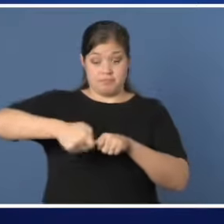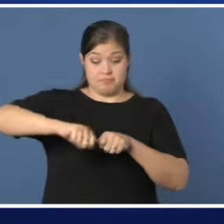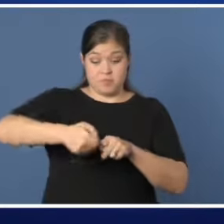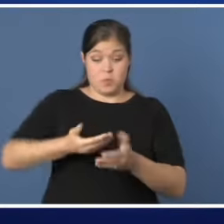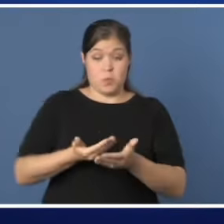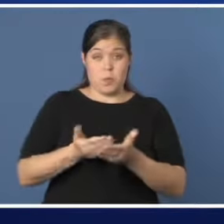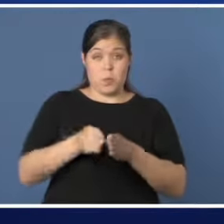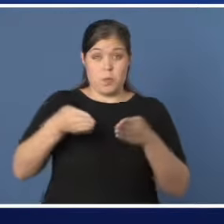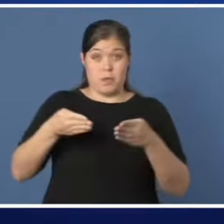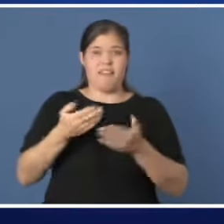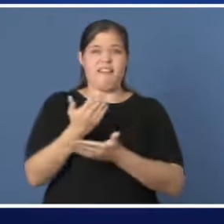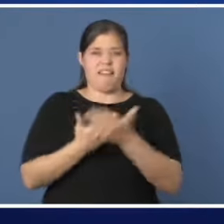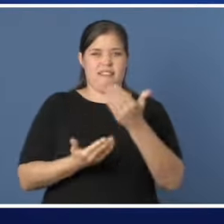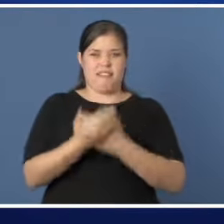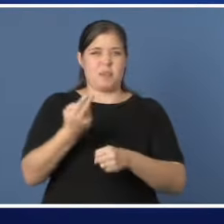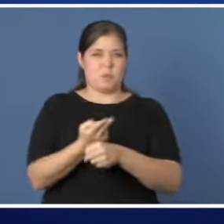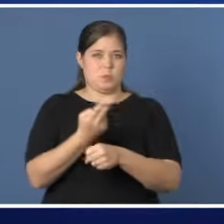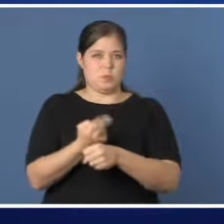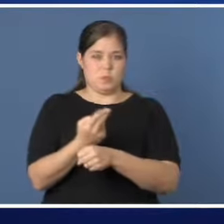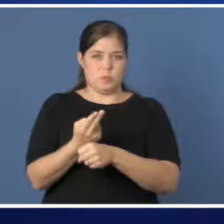Non-electric can opener.